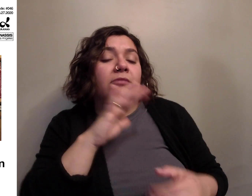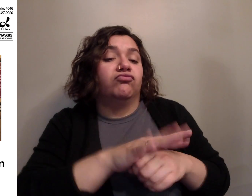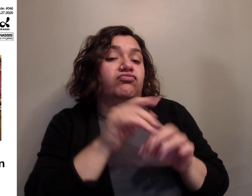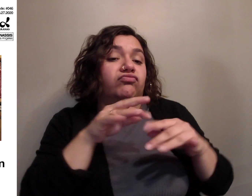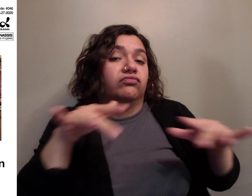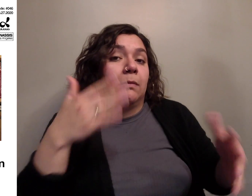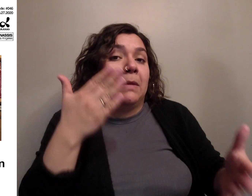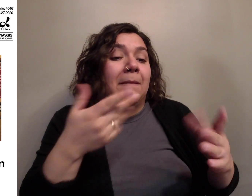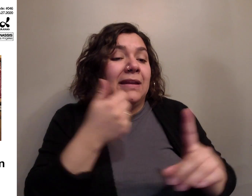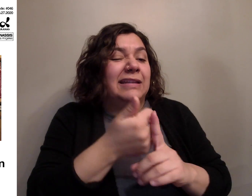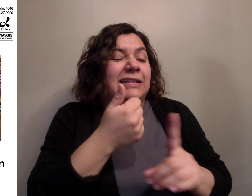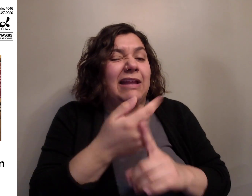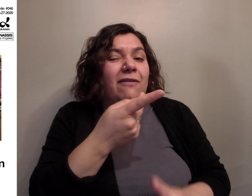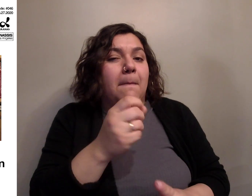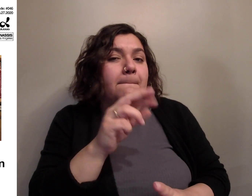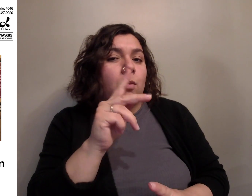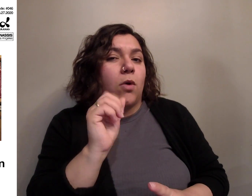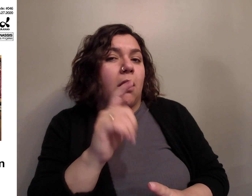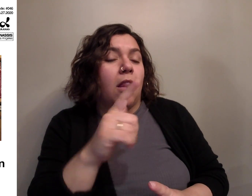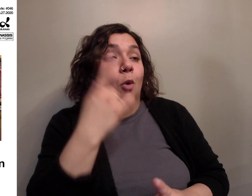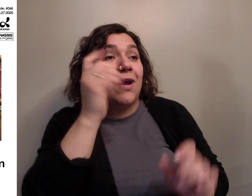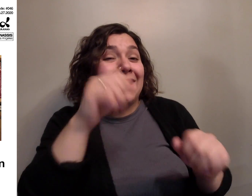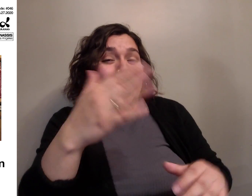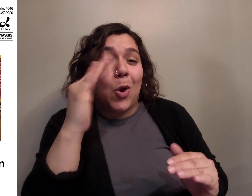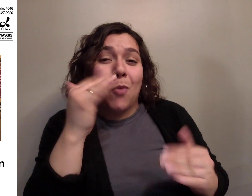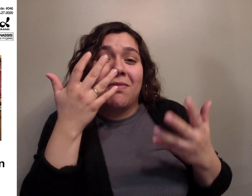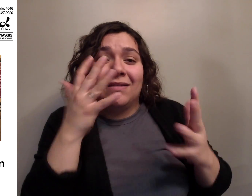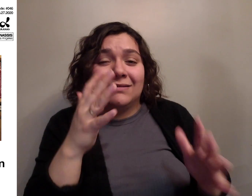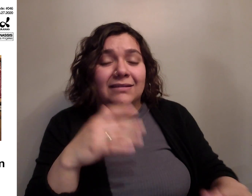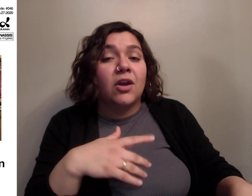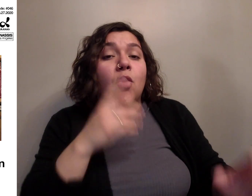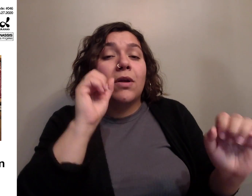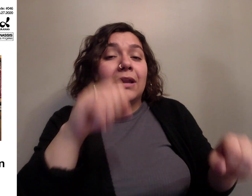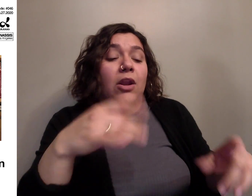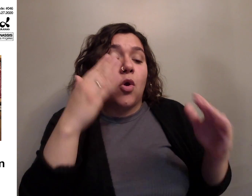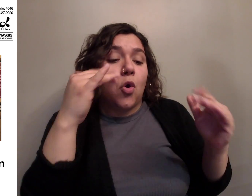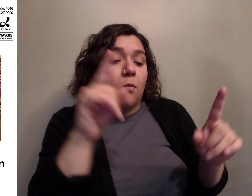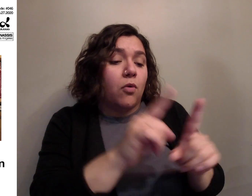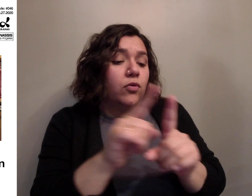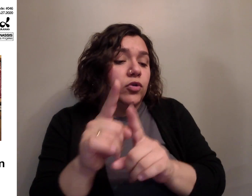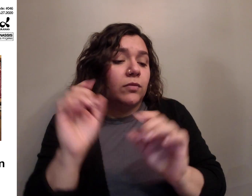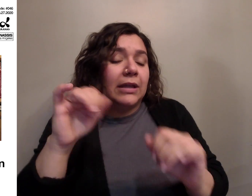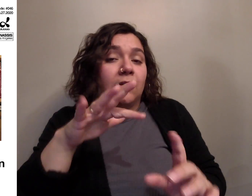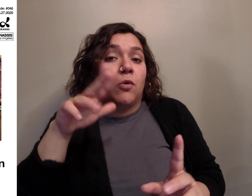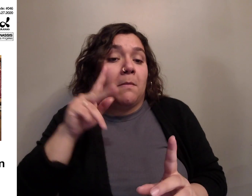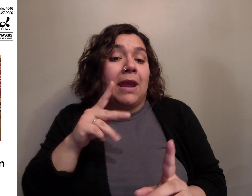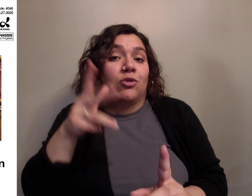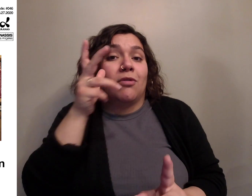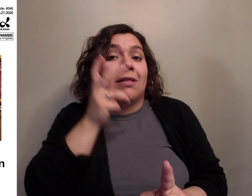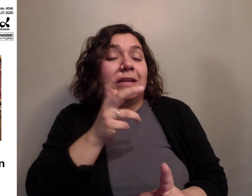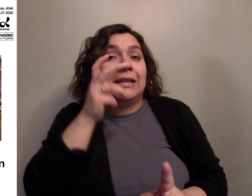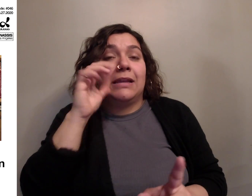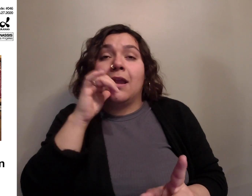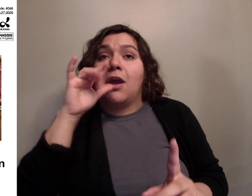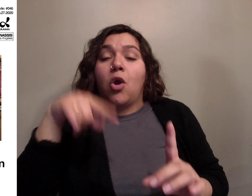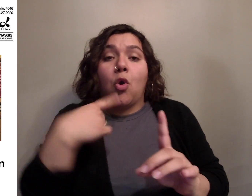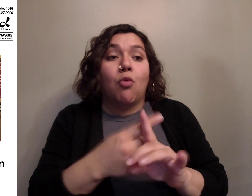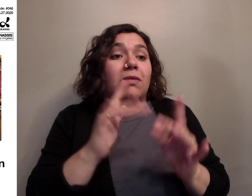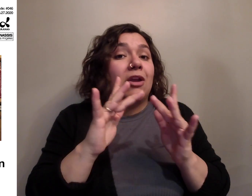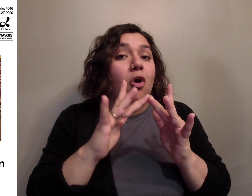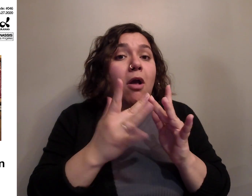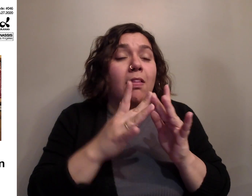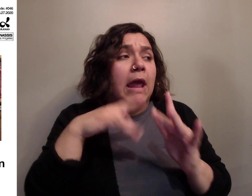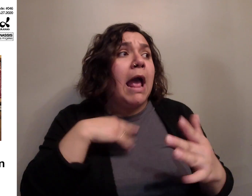as Arundhati Roy says, is a portal. One hopes, and one hopes also that we can go back